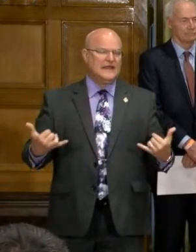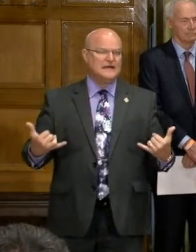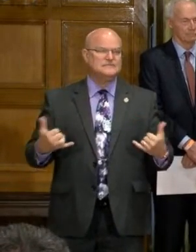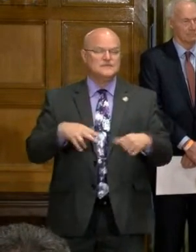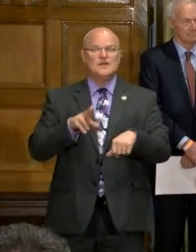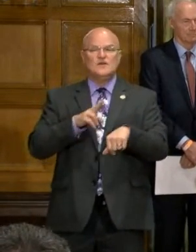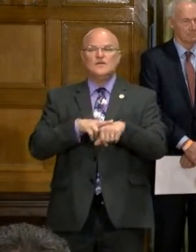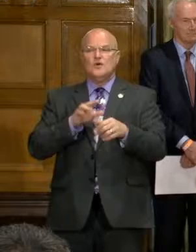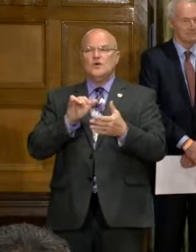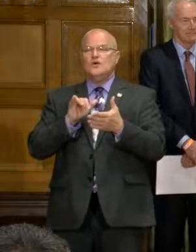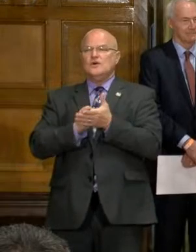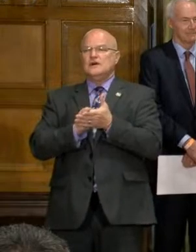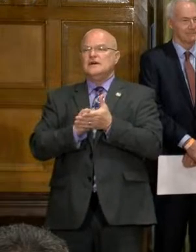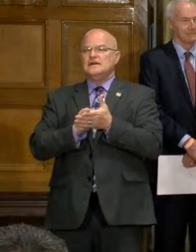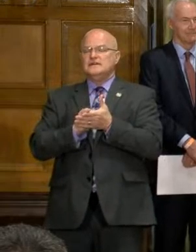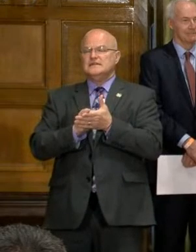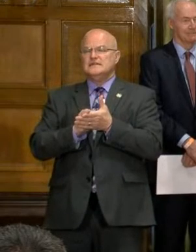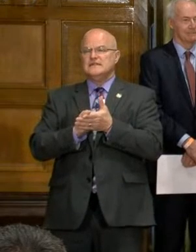Of course, that